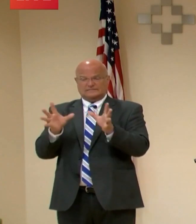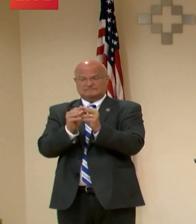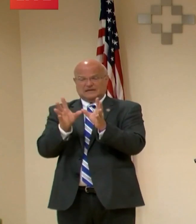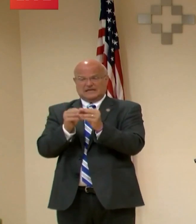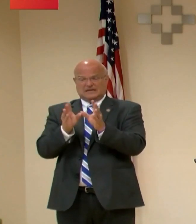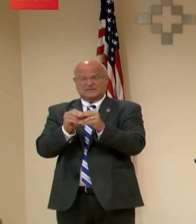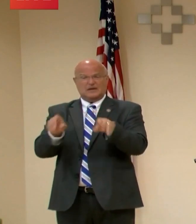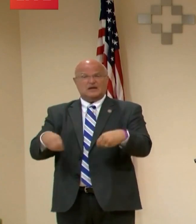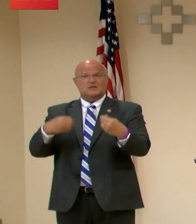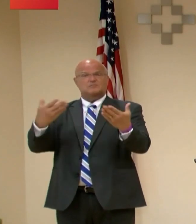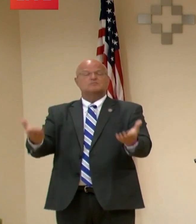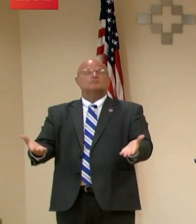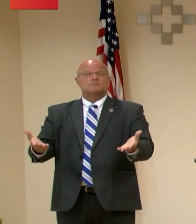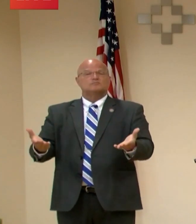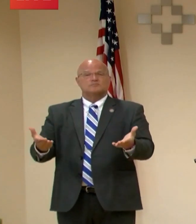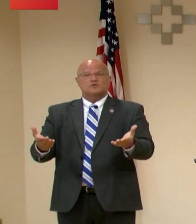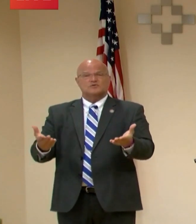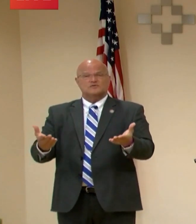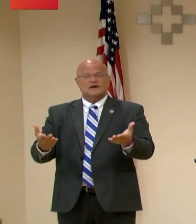meeting. It provides a